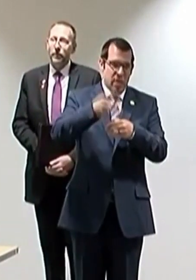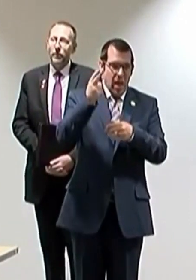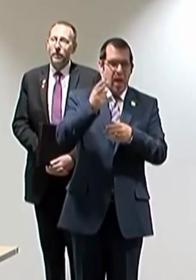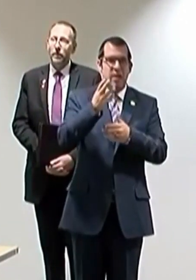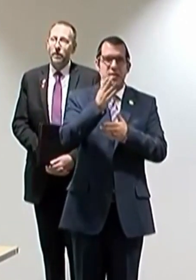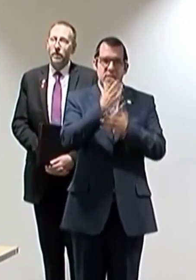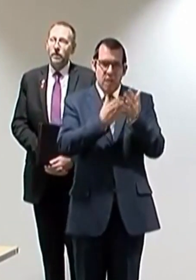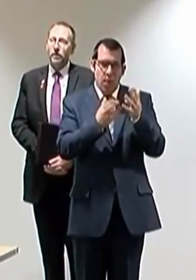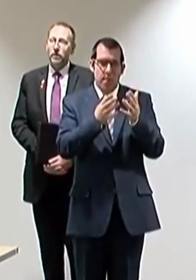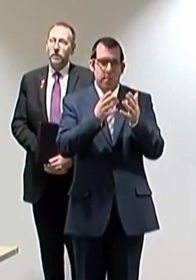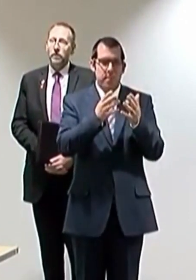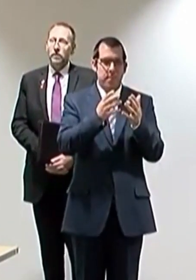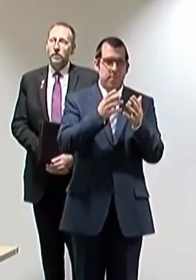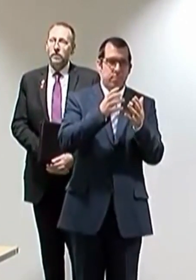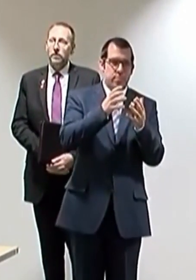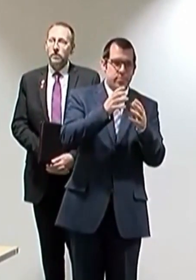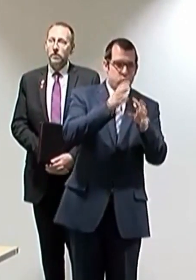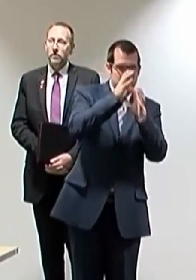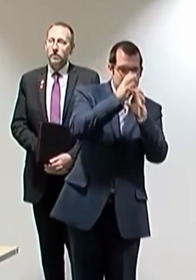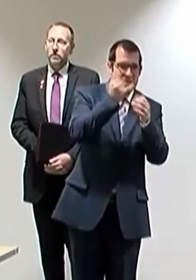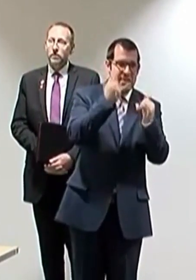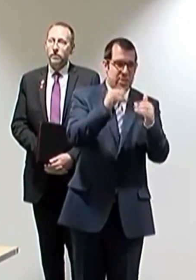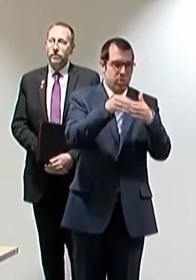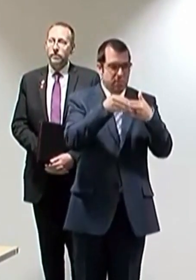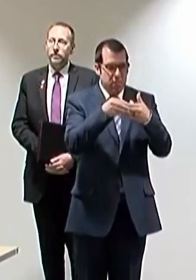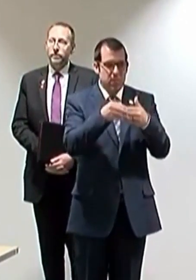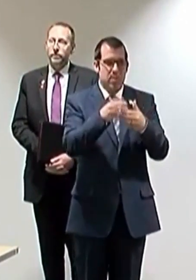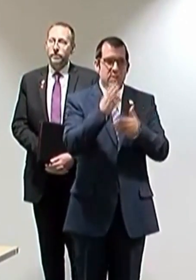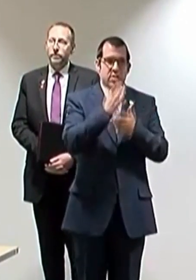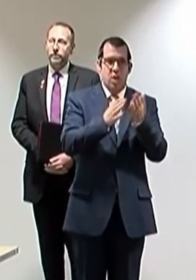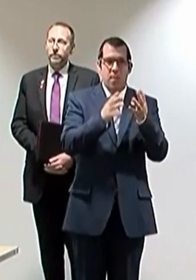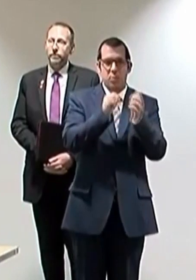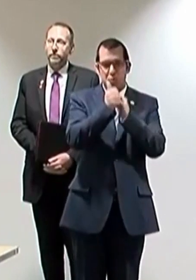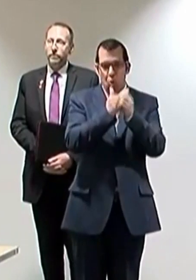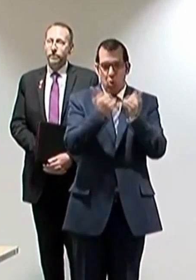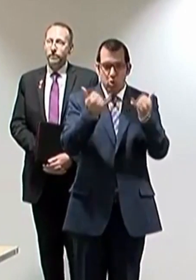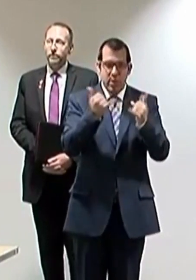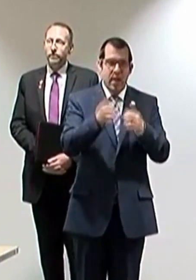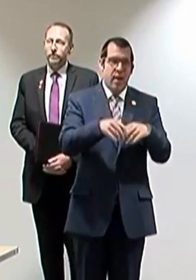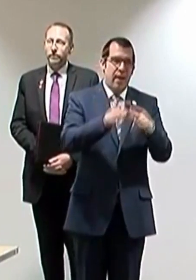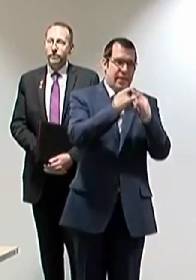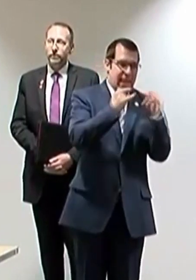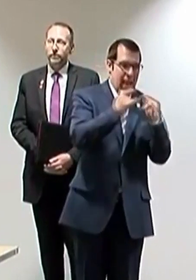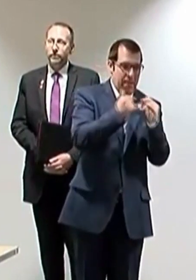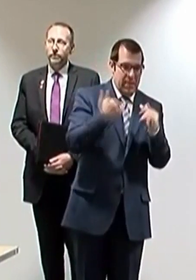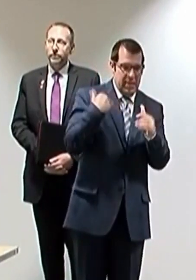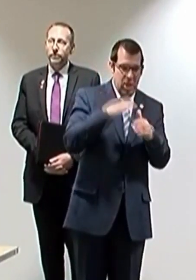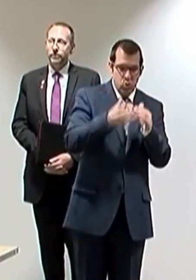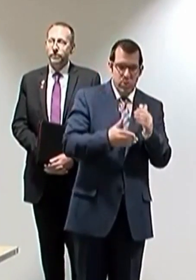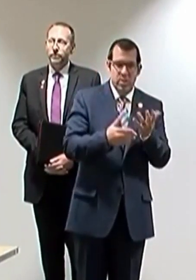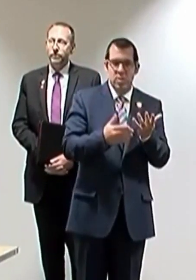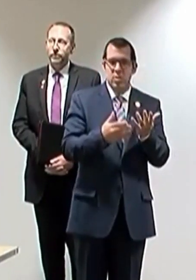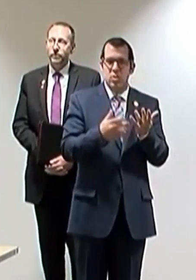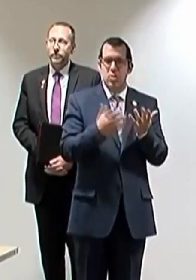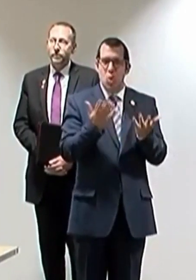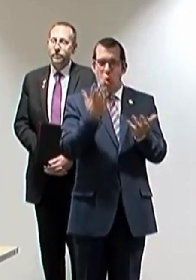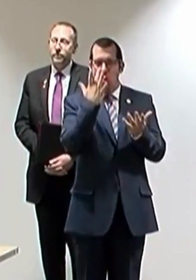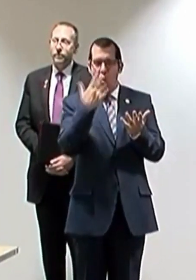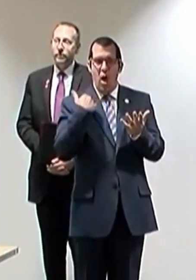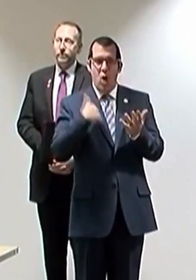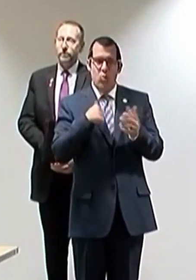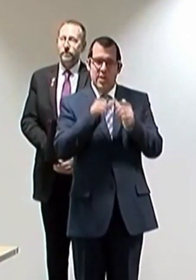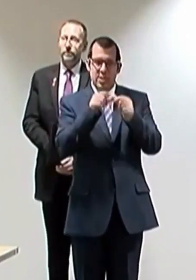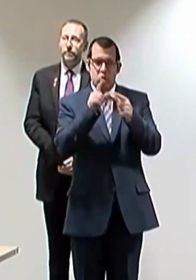some restrictions are still being loosened, things like certain sports today, camping over the weekend. Why continue to loosen